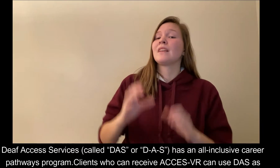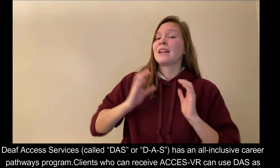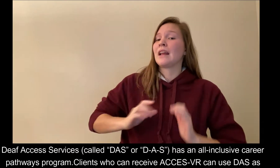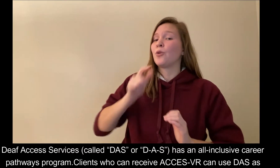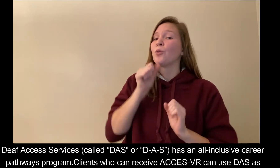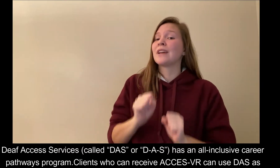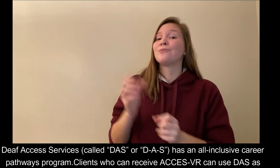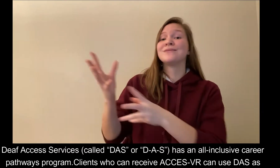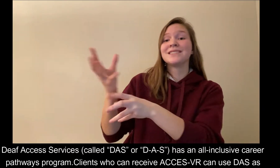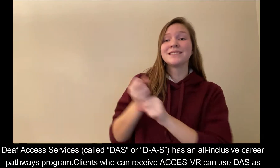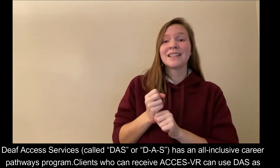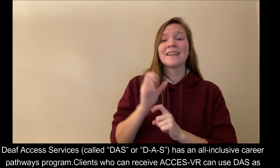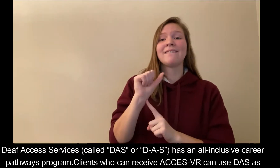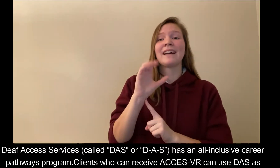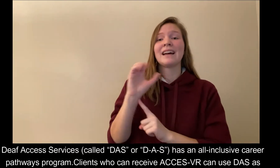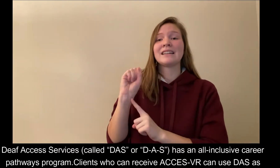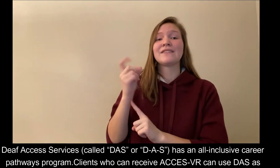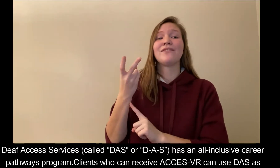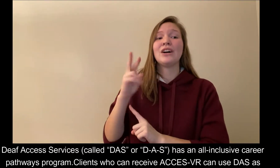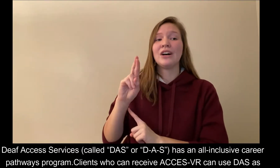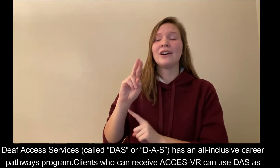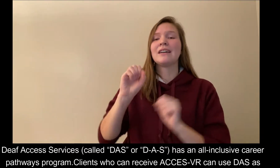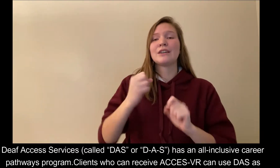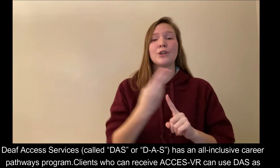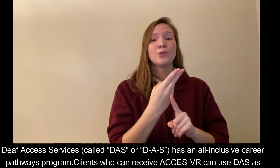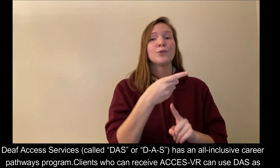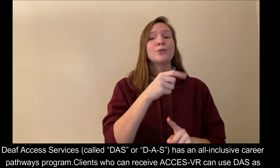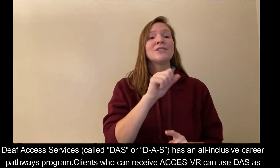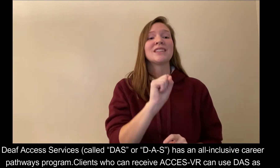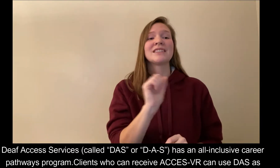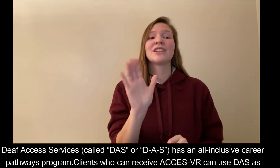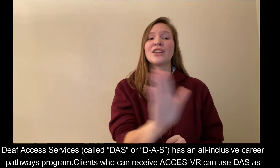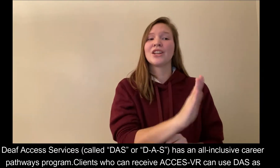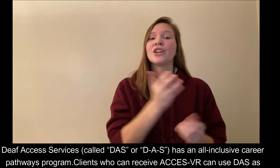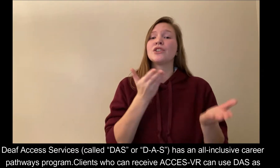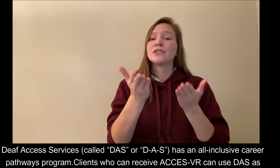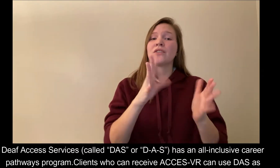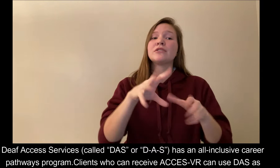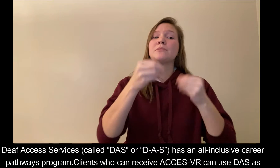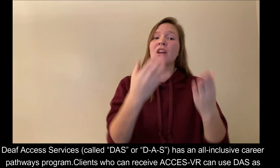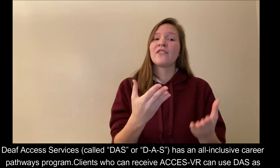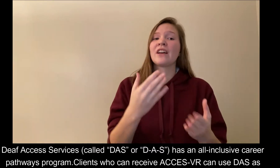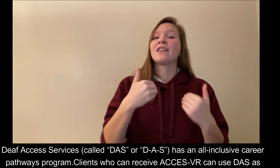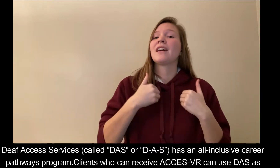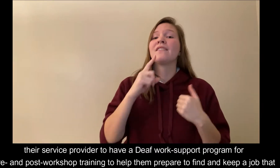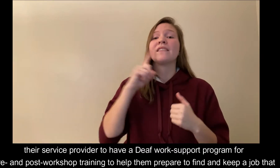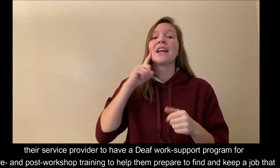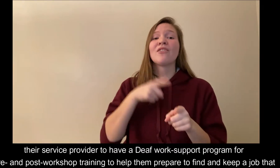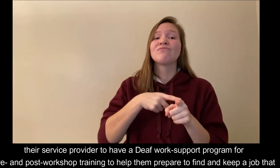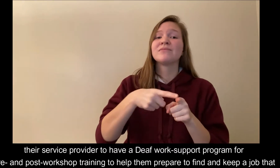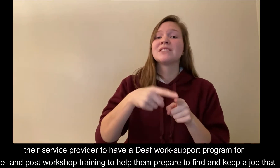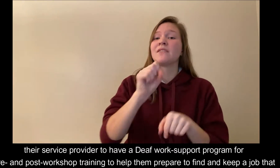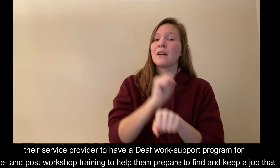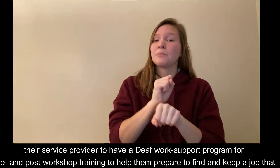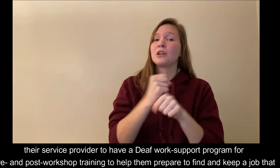program. Clients who can receive Access VER can use DAS as their service provider to have